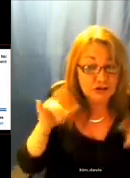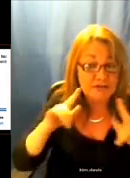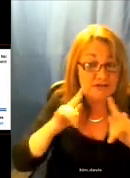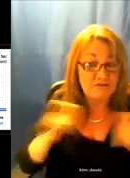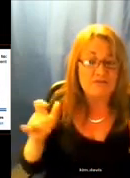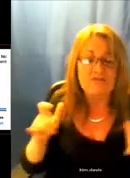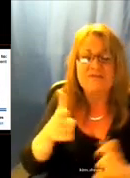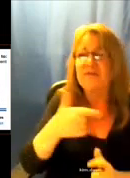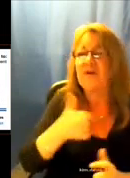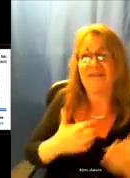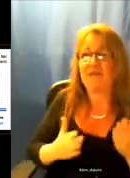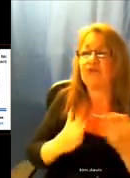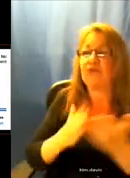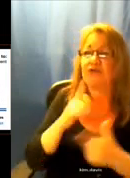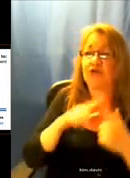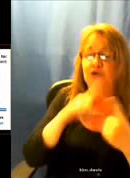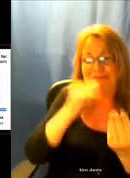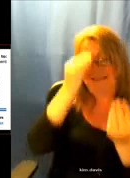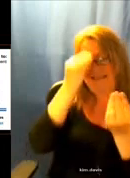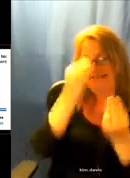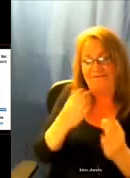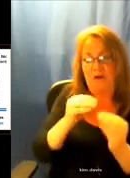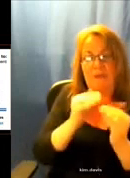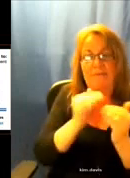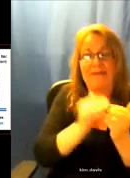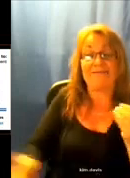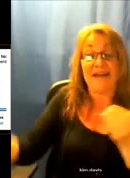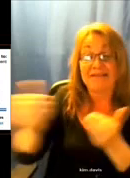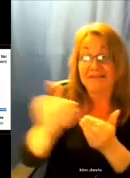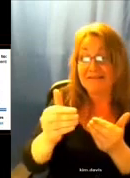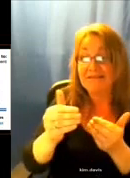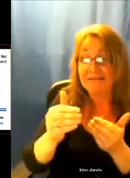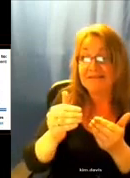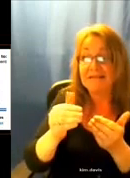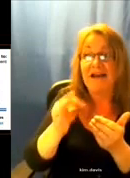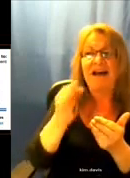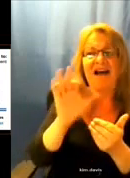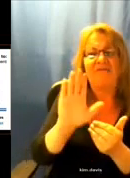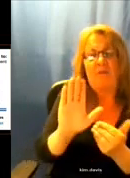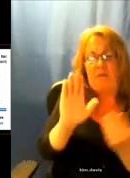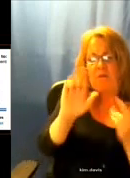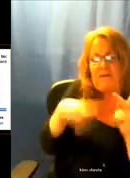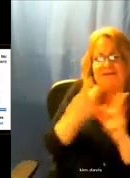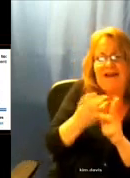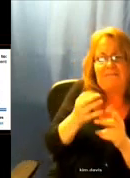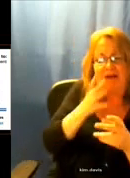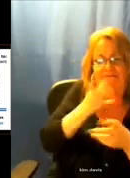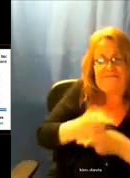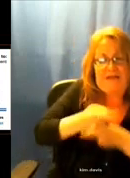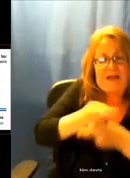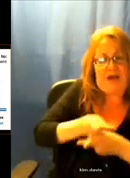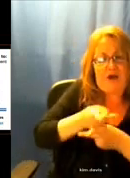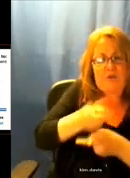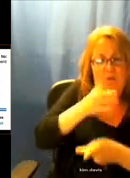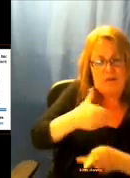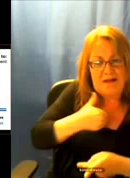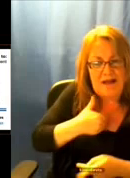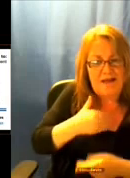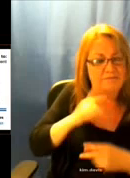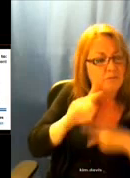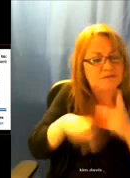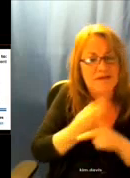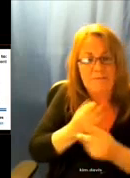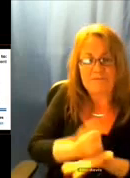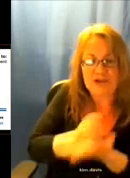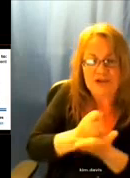If you're in there and you are receiving some medical assistance, you do have the right of knowing in